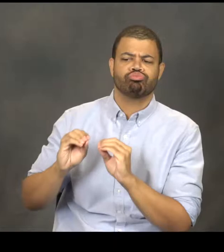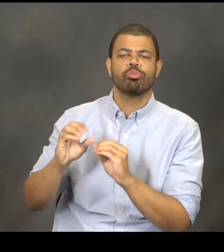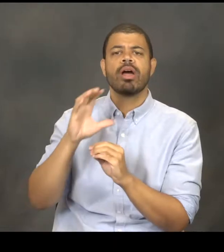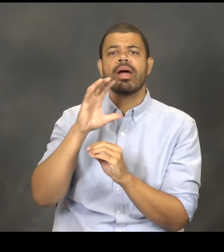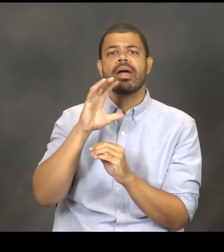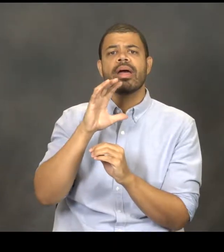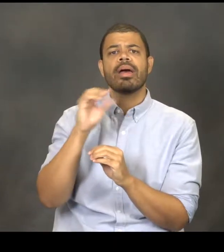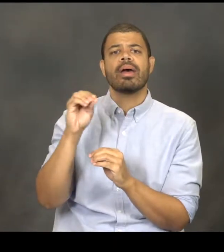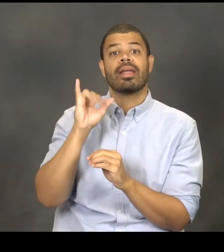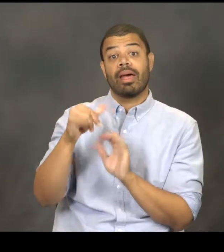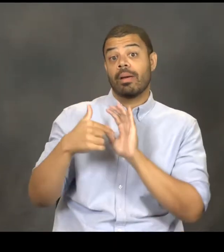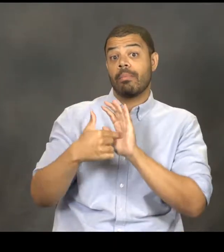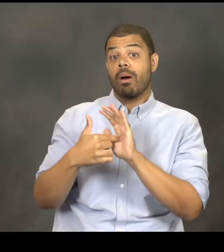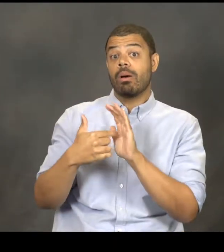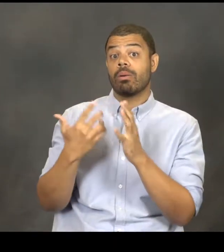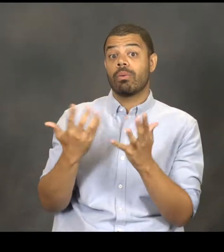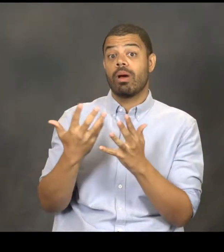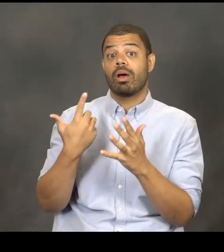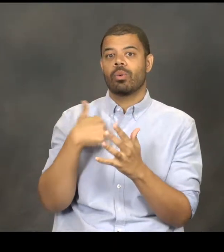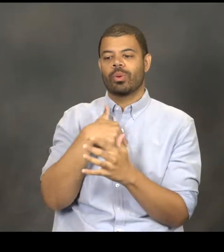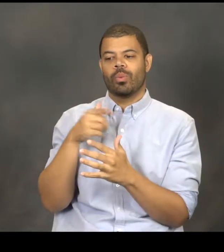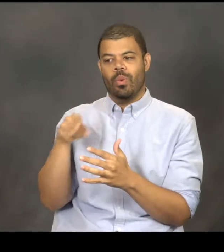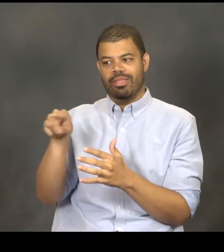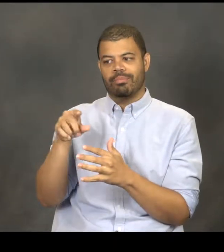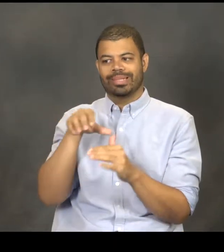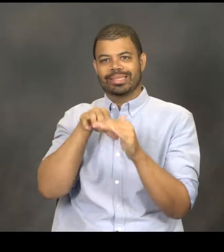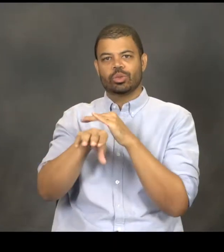Jumpstart is that we get folks into a reliable vehicle